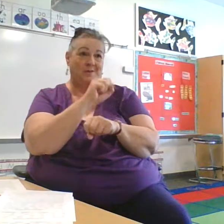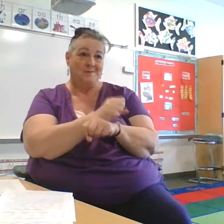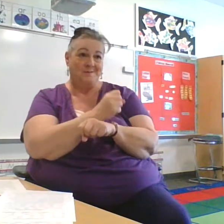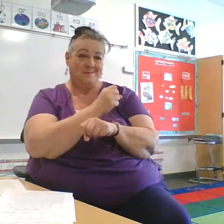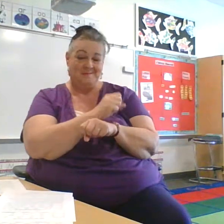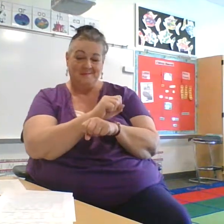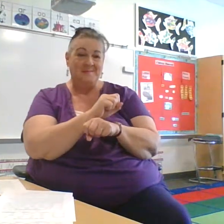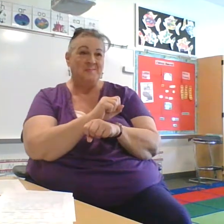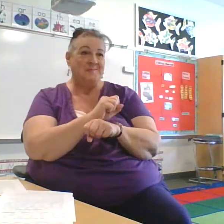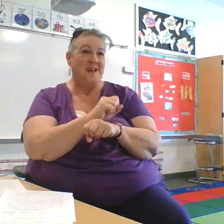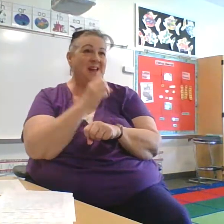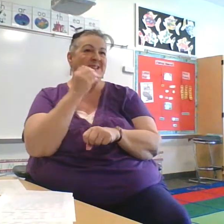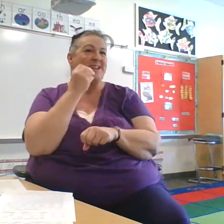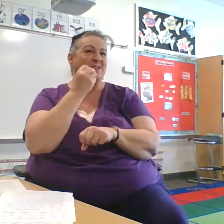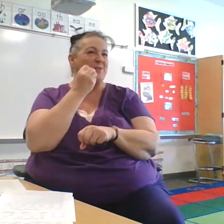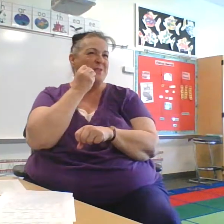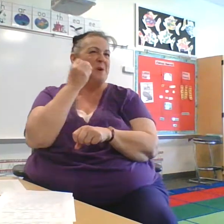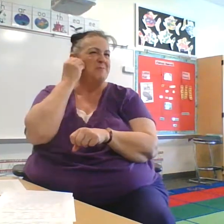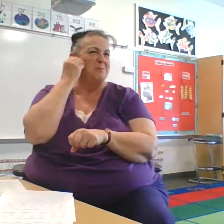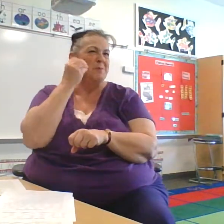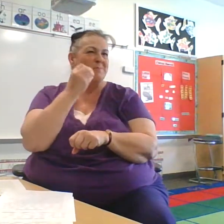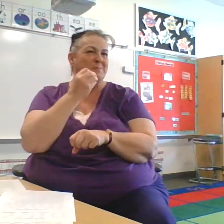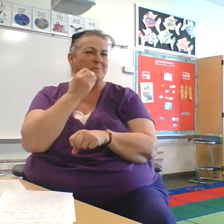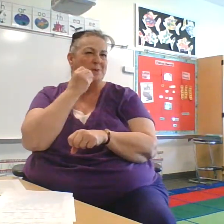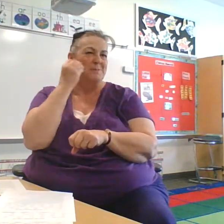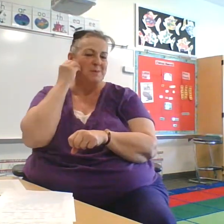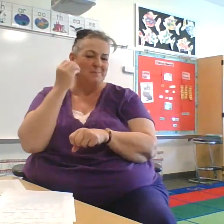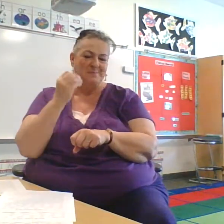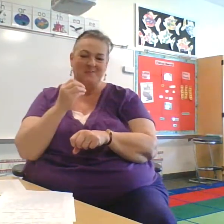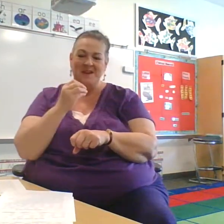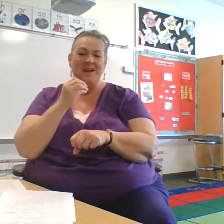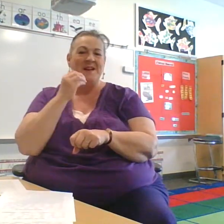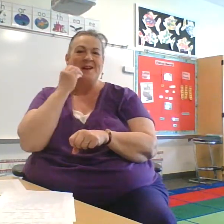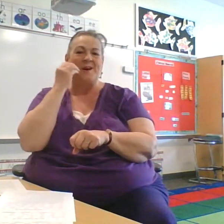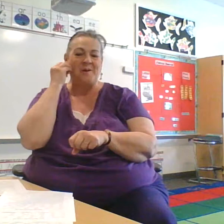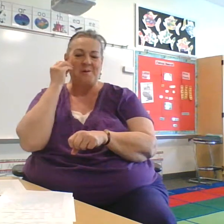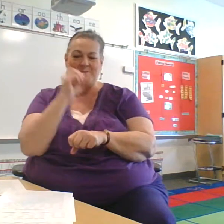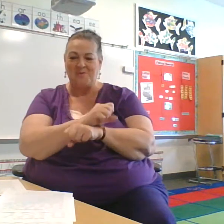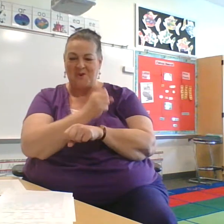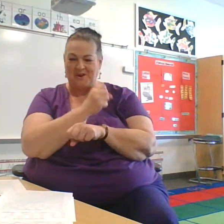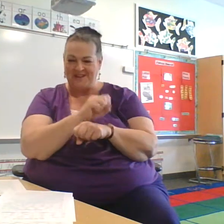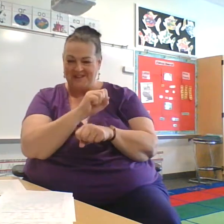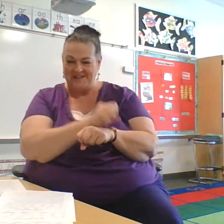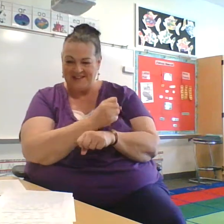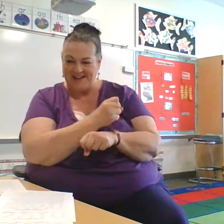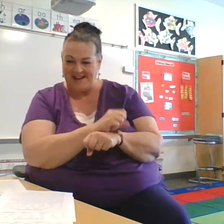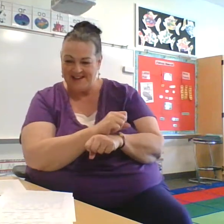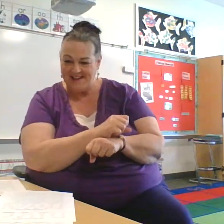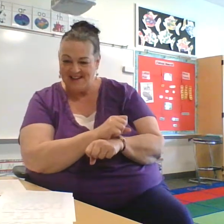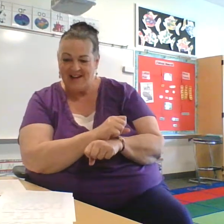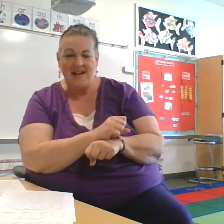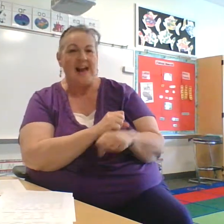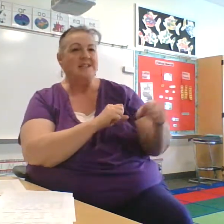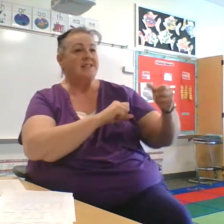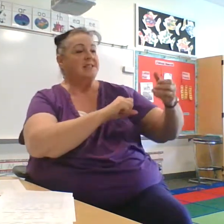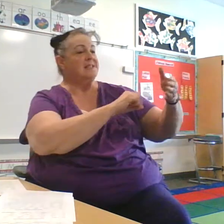Oh, easy. Yeah, it's easier this way. This way. Remember. Homework. Yeah. And